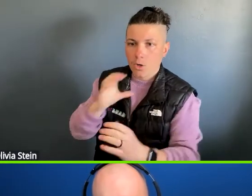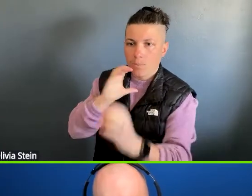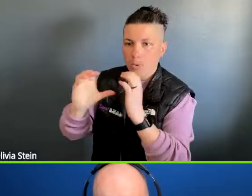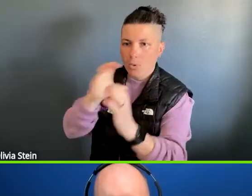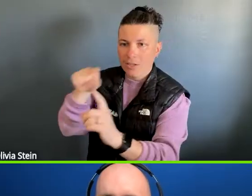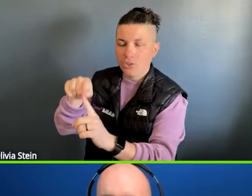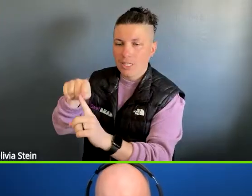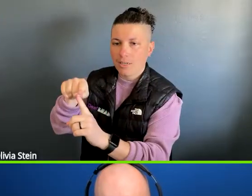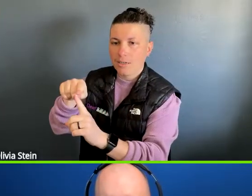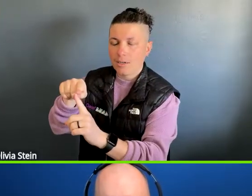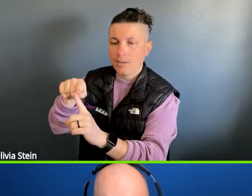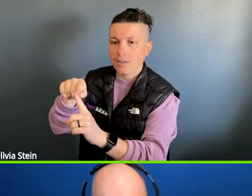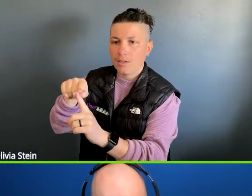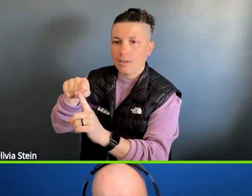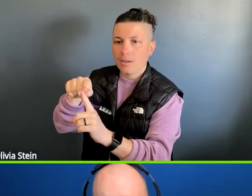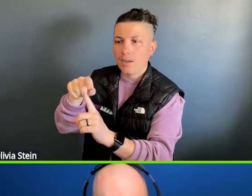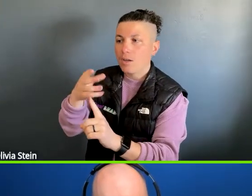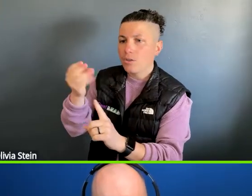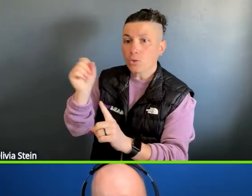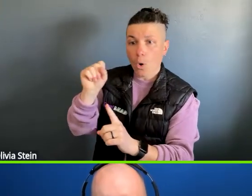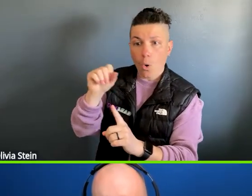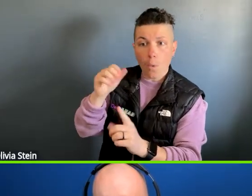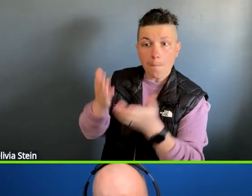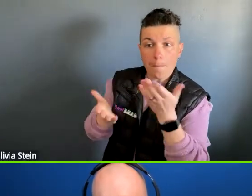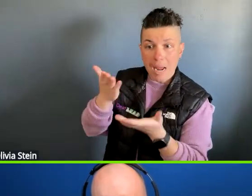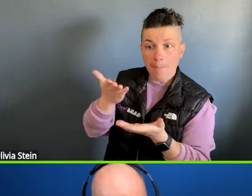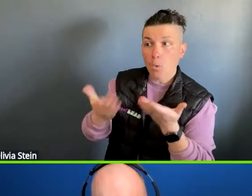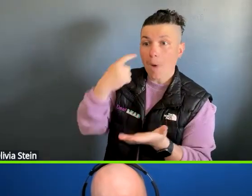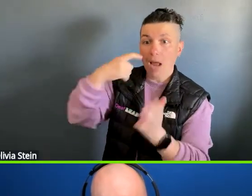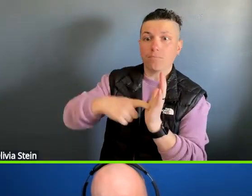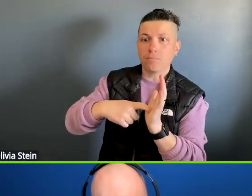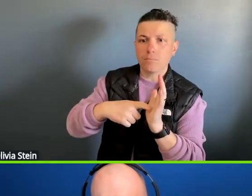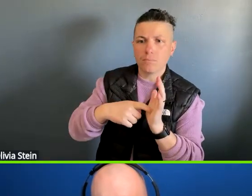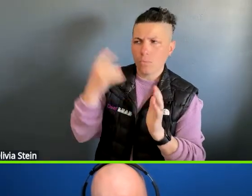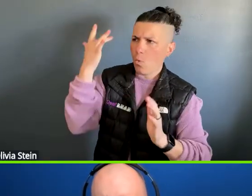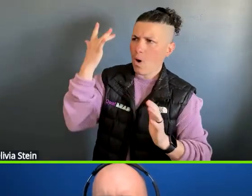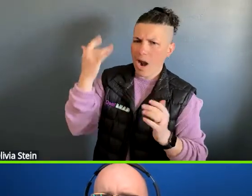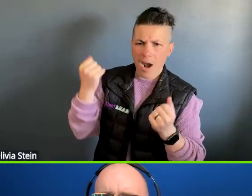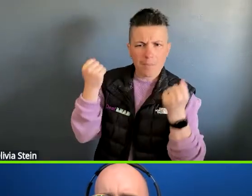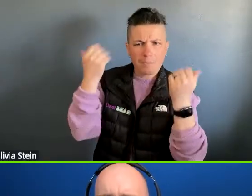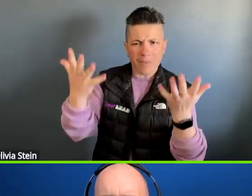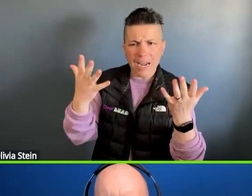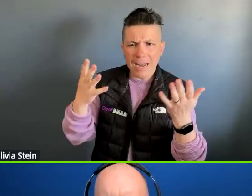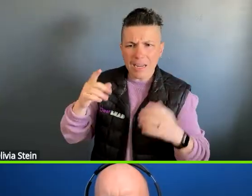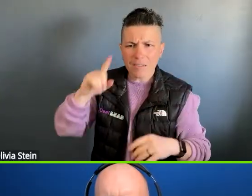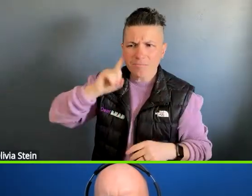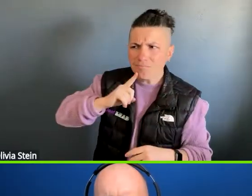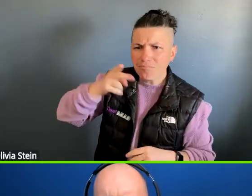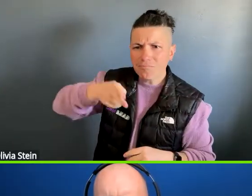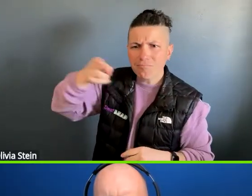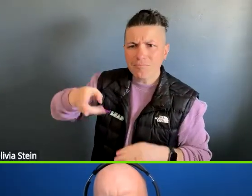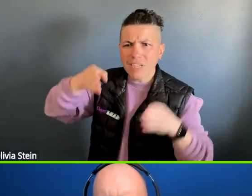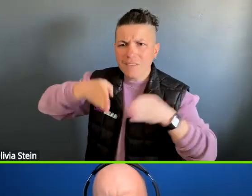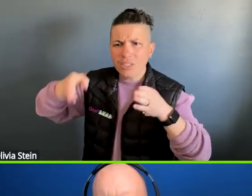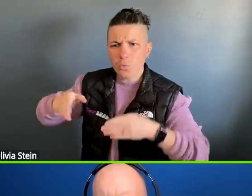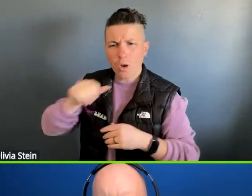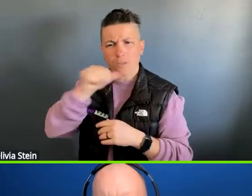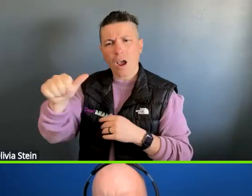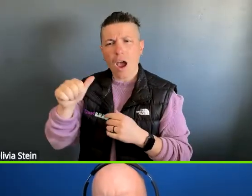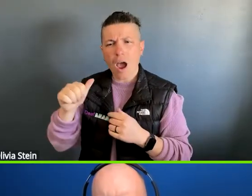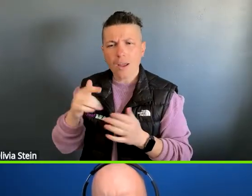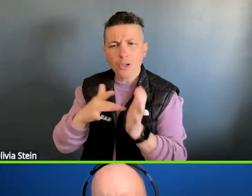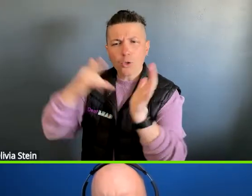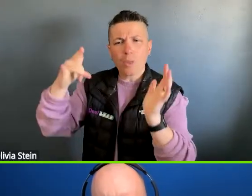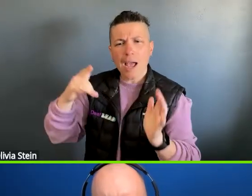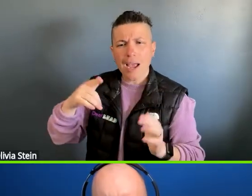go-between the visitor and the crisis counselor, that kind of exacerbated the situation. So what we noticed was, why are so many deaf